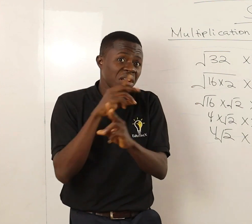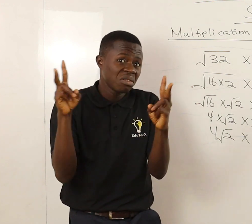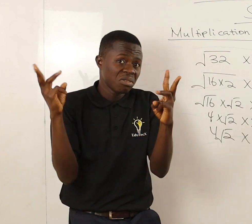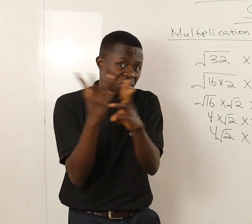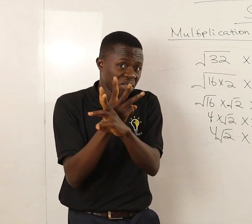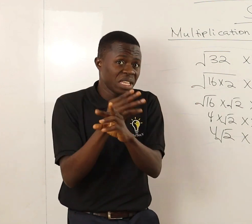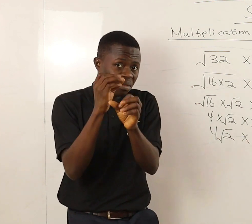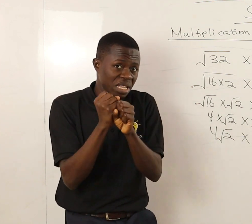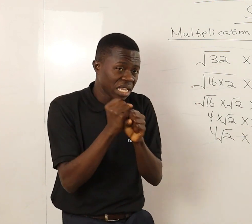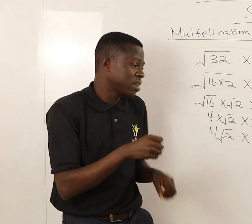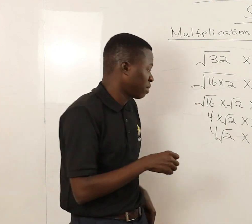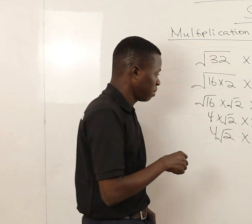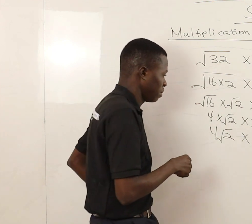square root of 3.